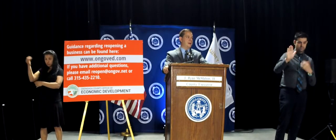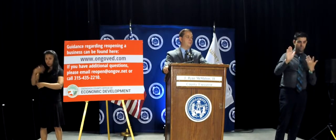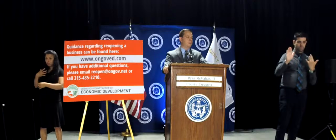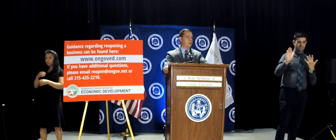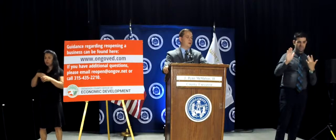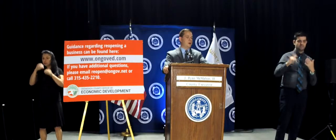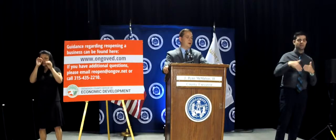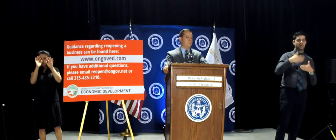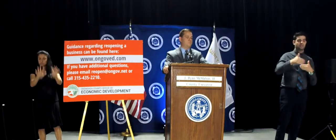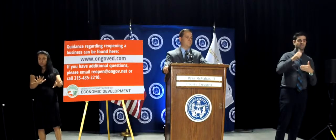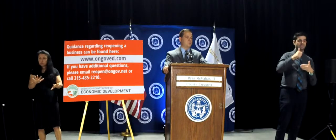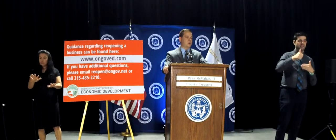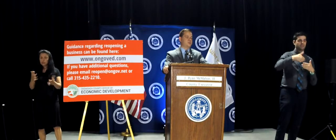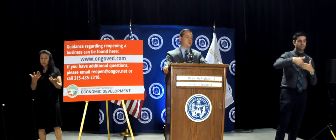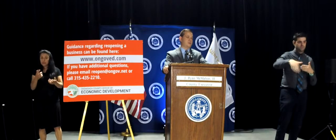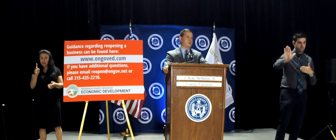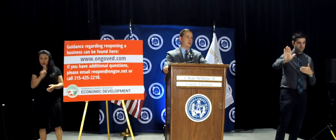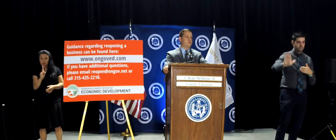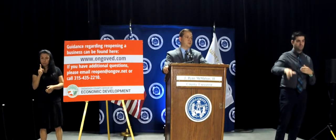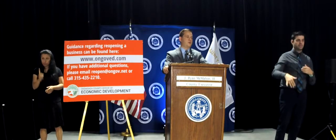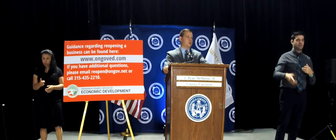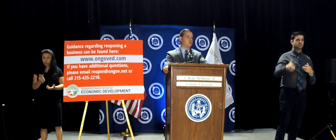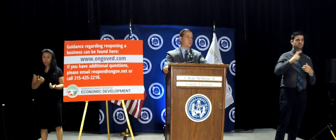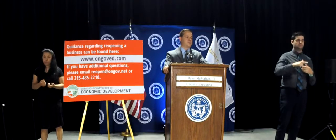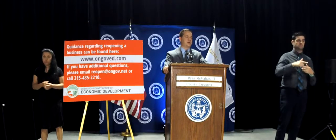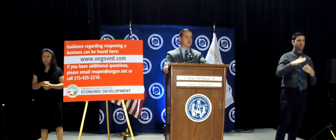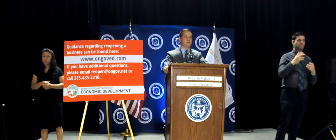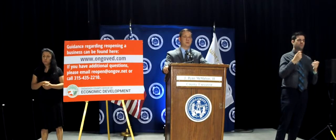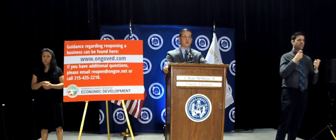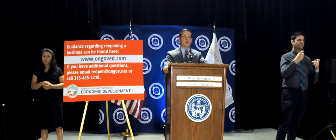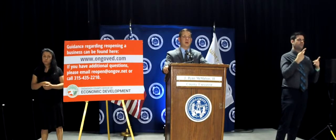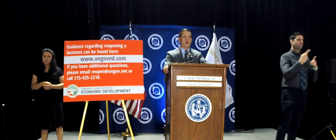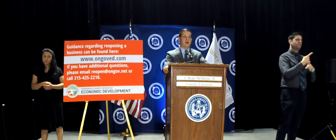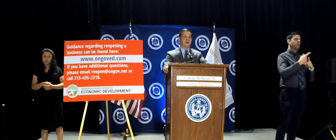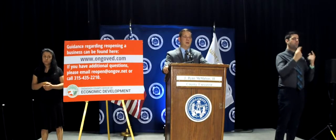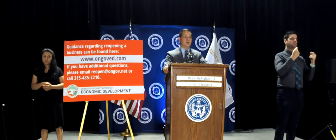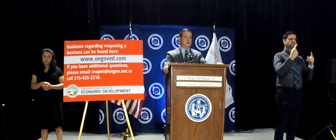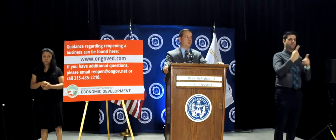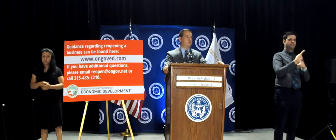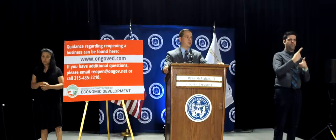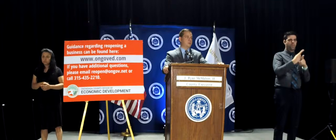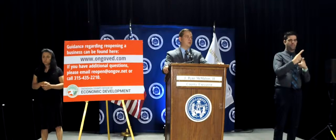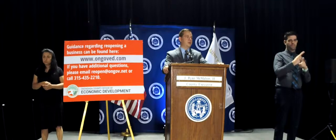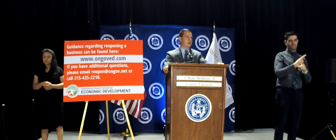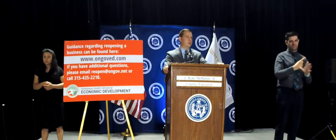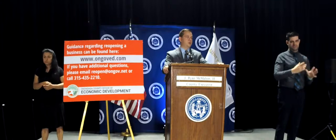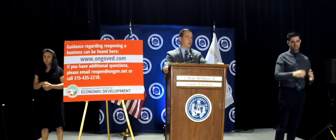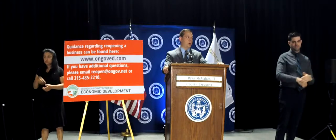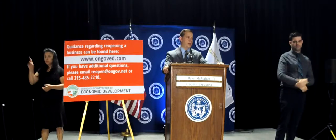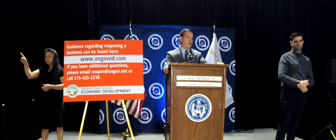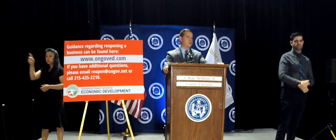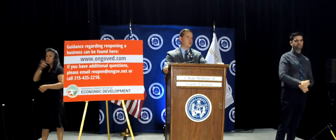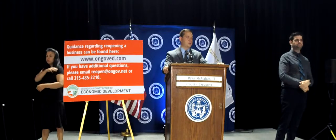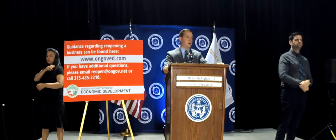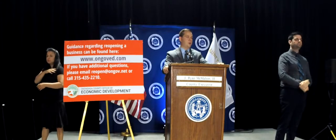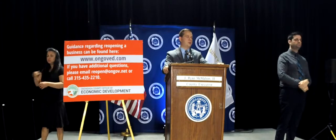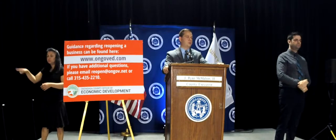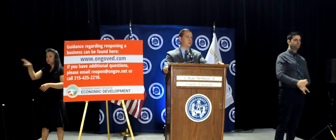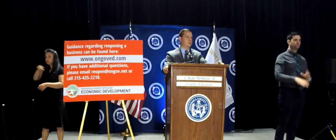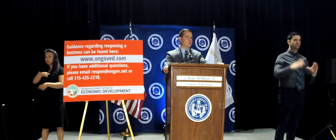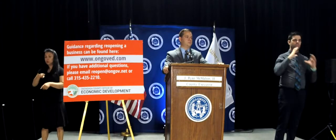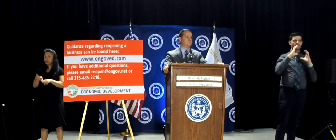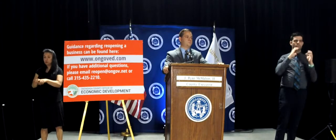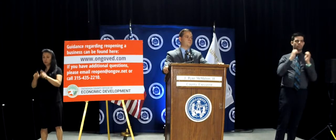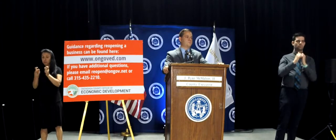appropriate and not. I won't say the governor's office, the governor's representatives. And we've been communicating with the organizers of that